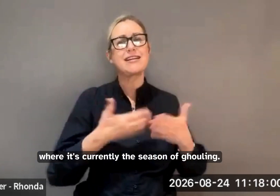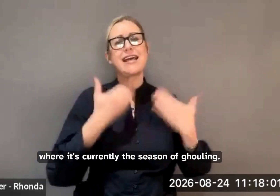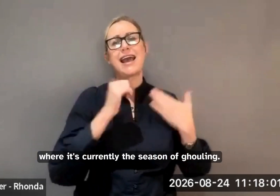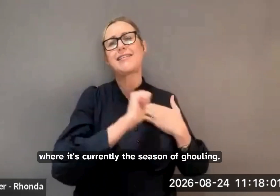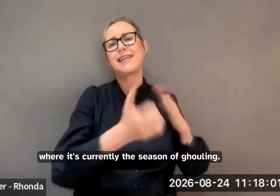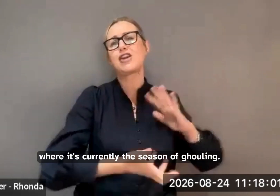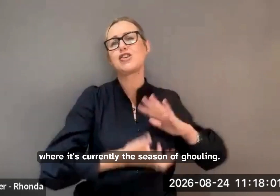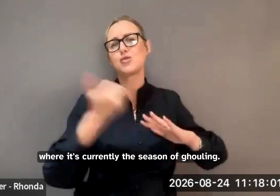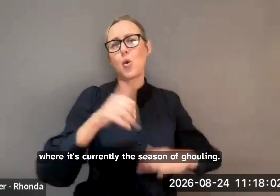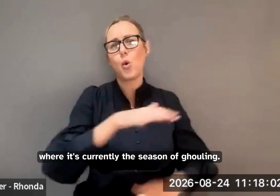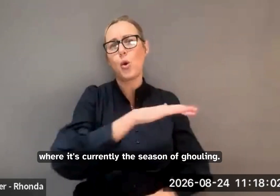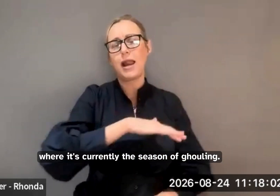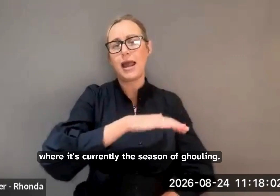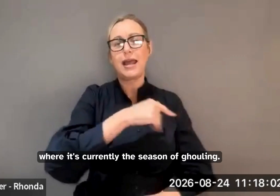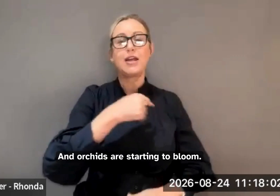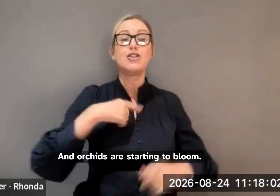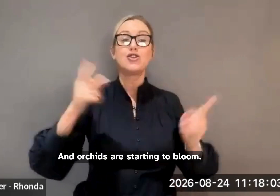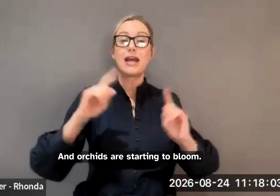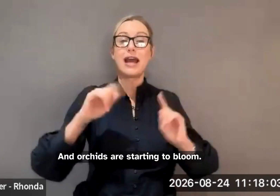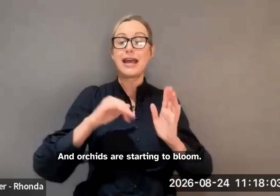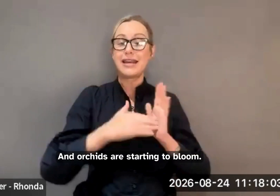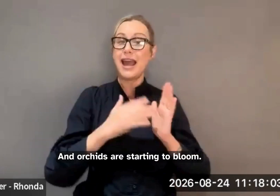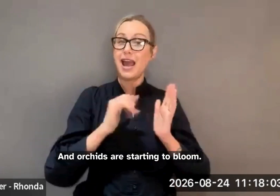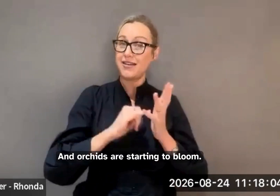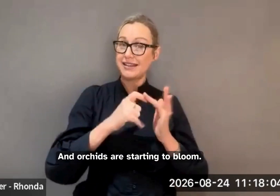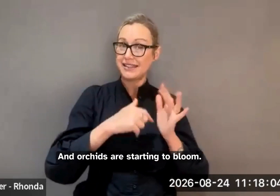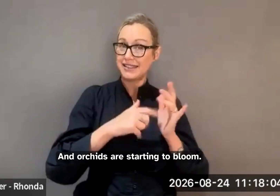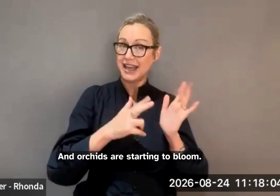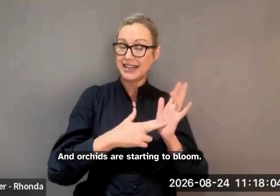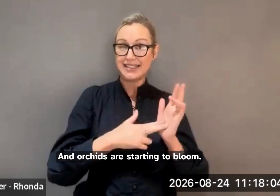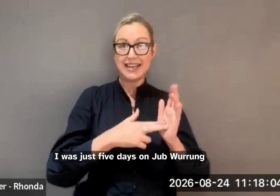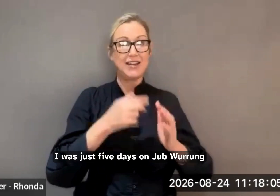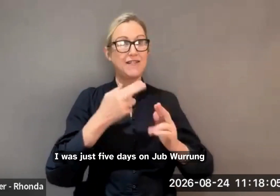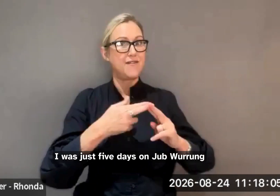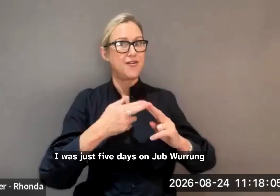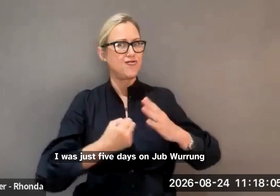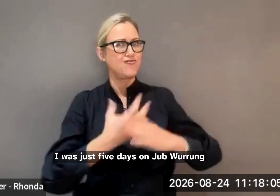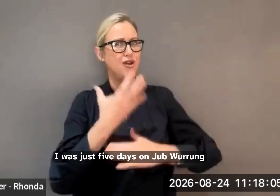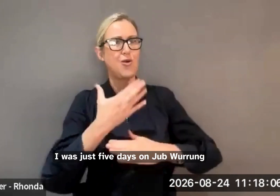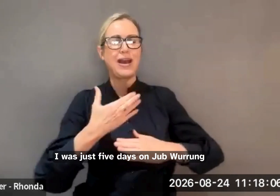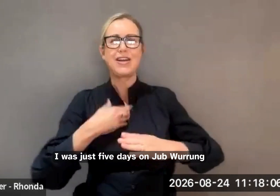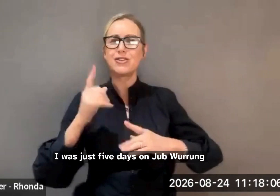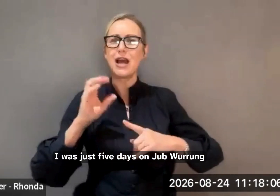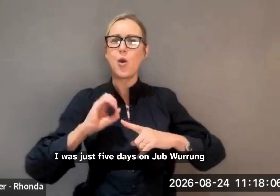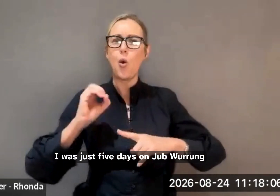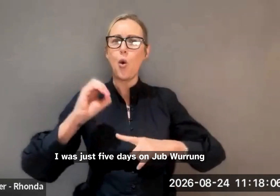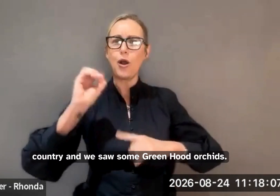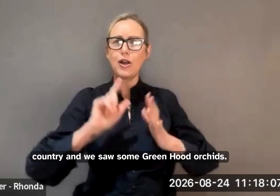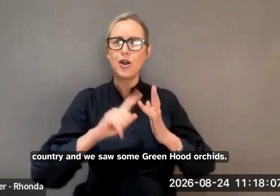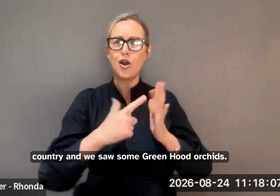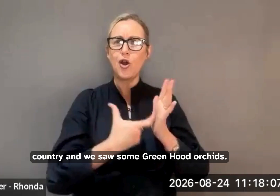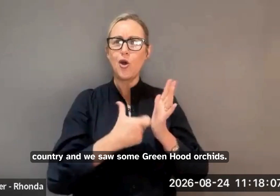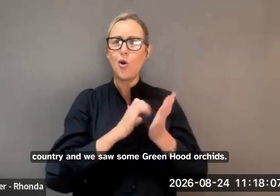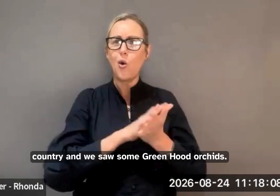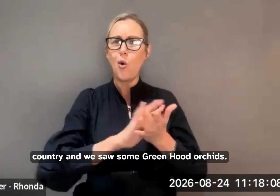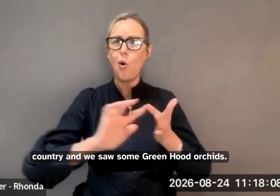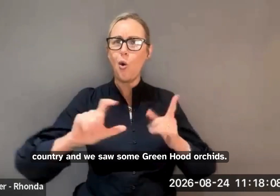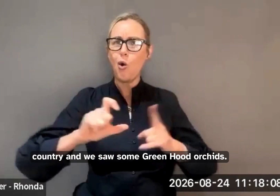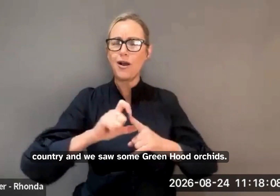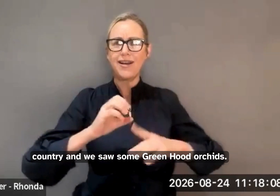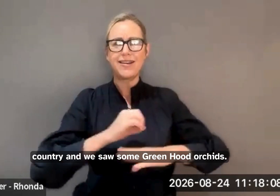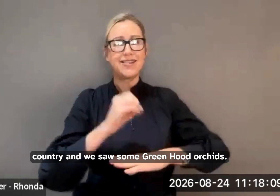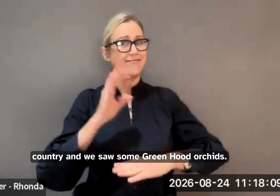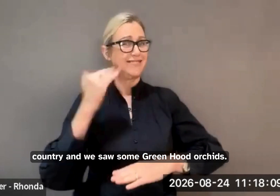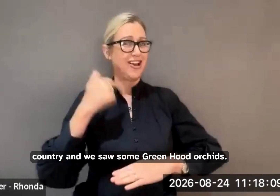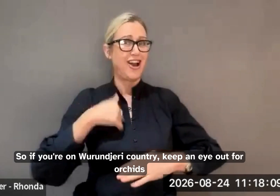currently the season of gulling, and orchids are starting to bloom. I was just 5 days on Djab Wurrung country and we saw